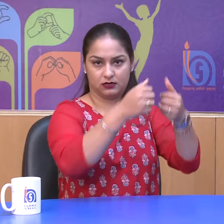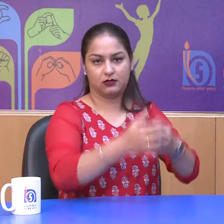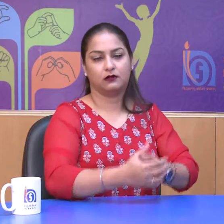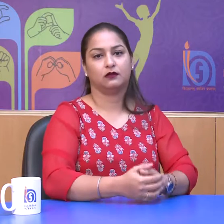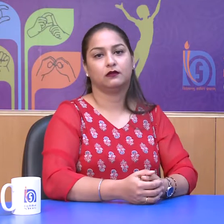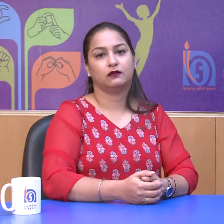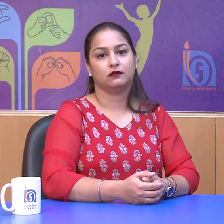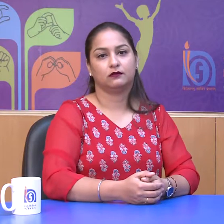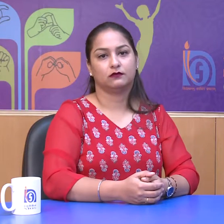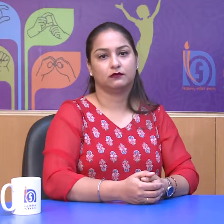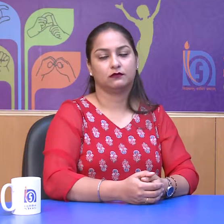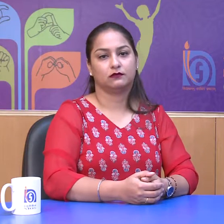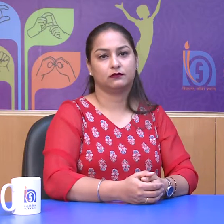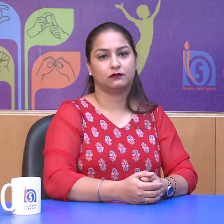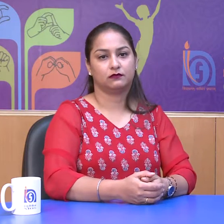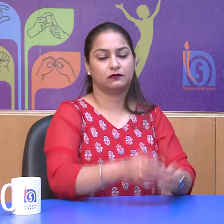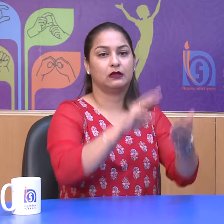Patna, Murshidabad,